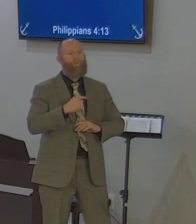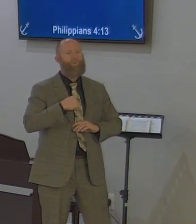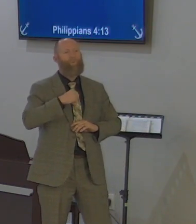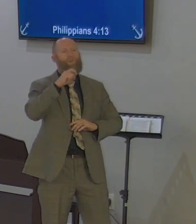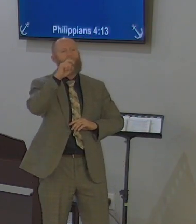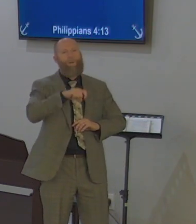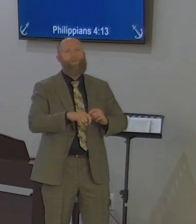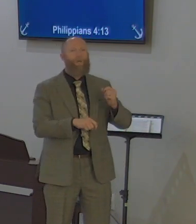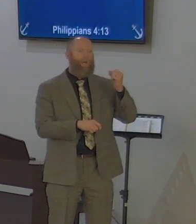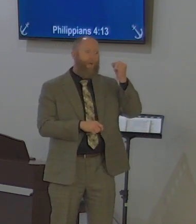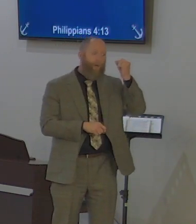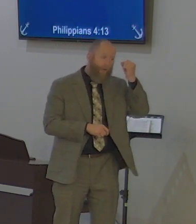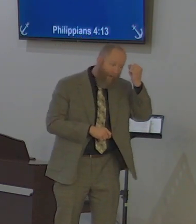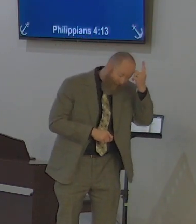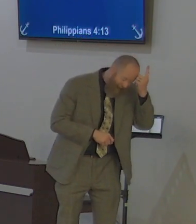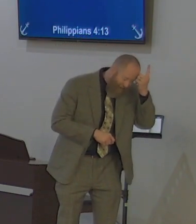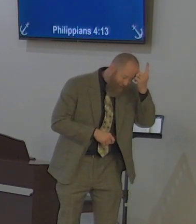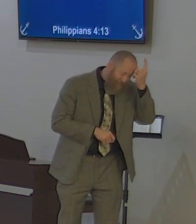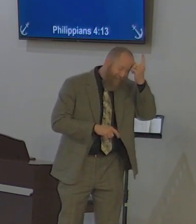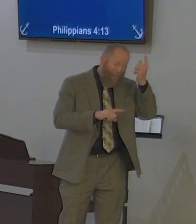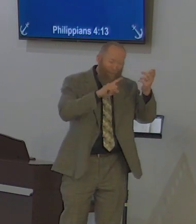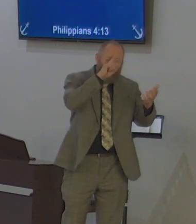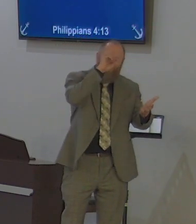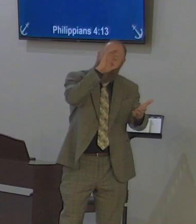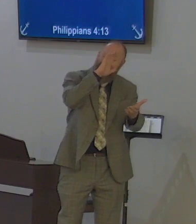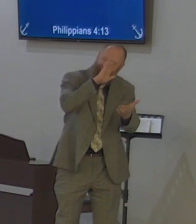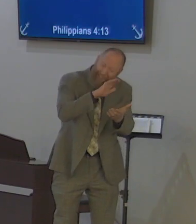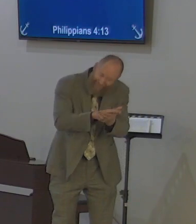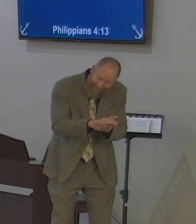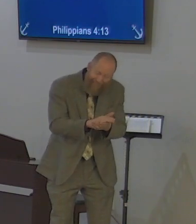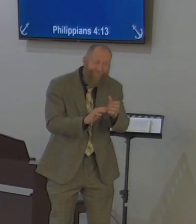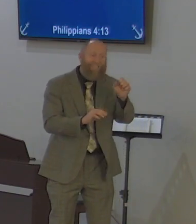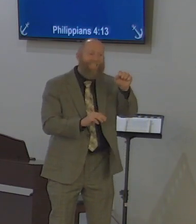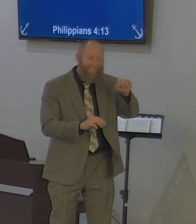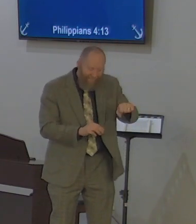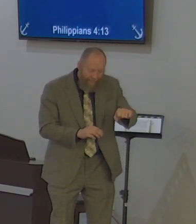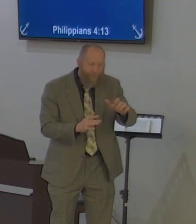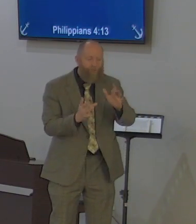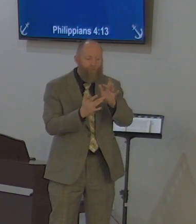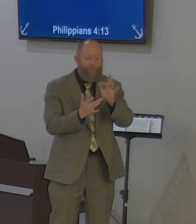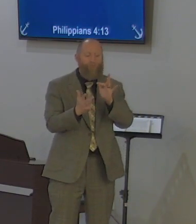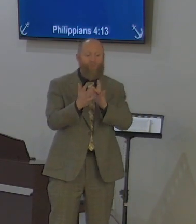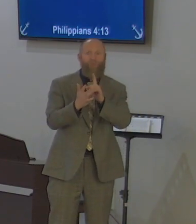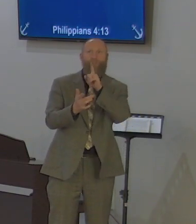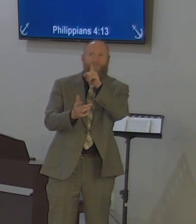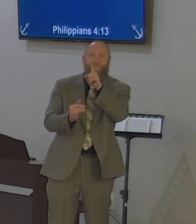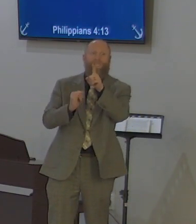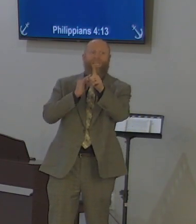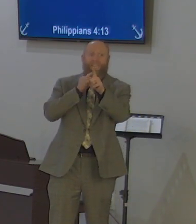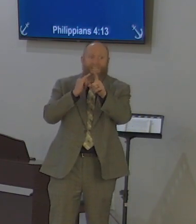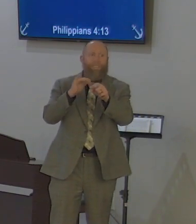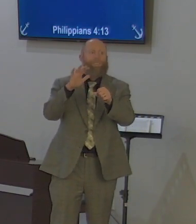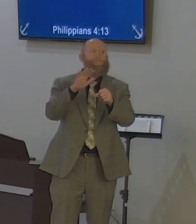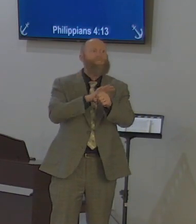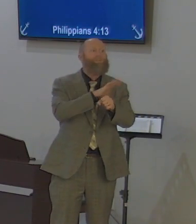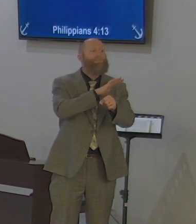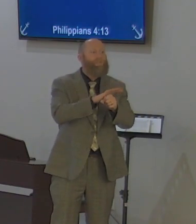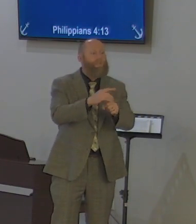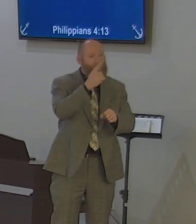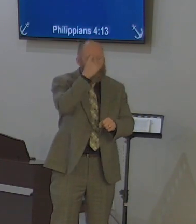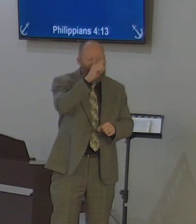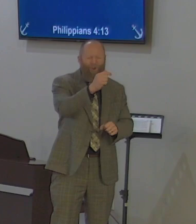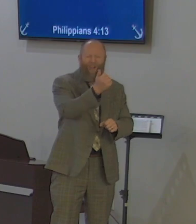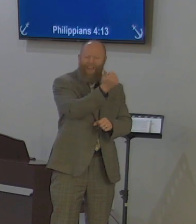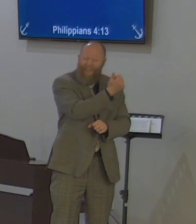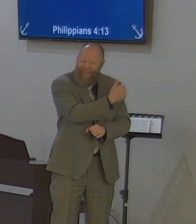all-sufficient Christ is sufficient for all things, that no matter what comes along, no matter what